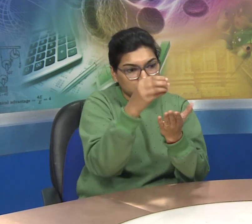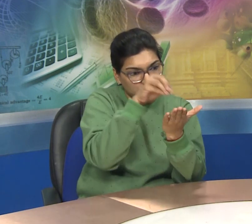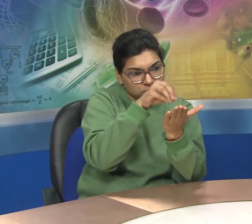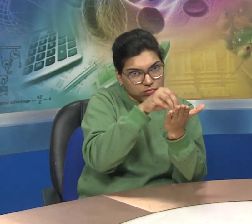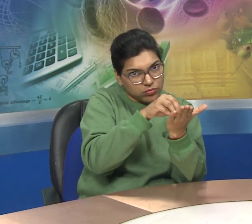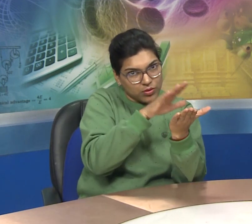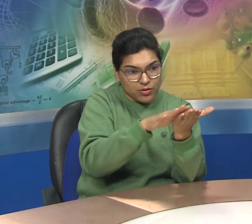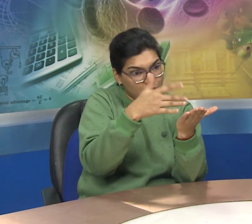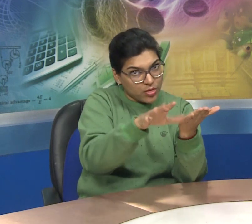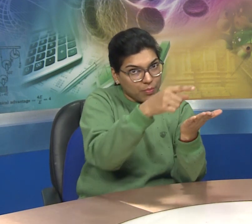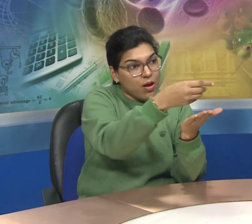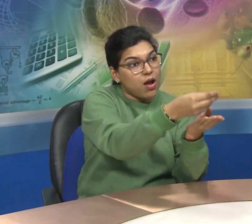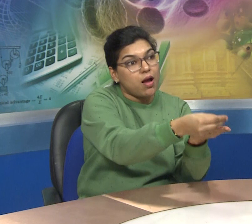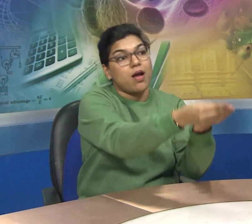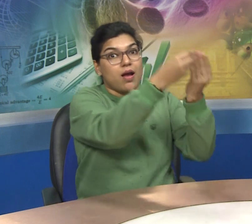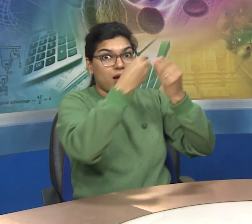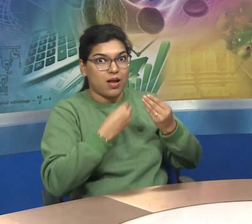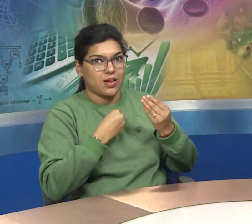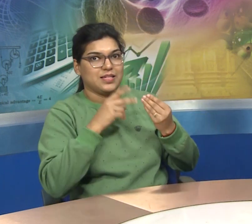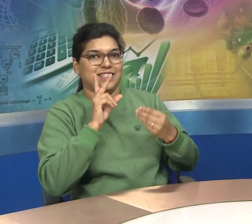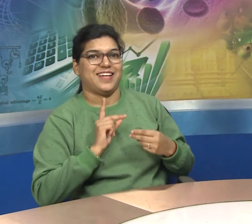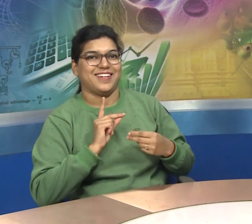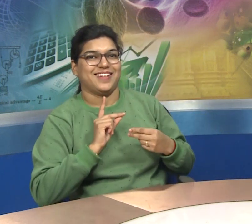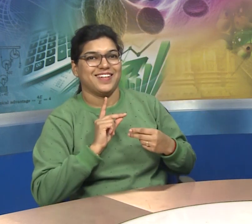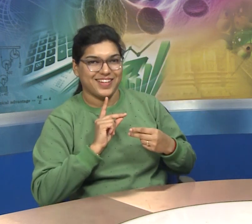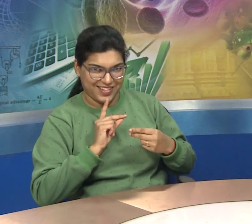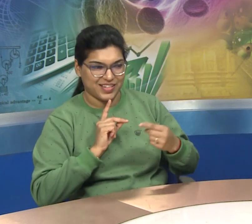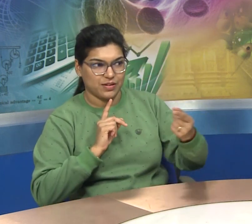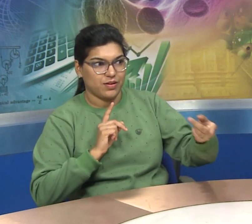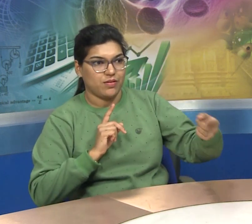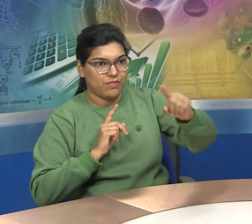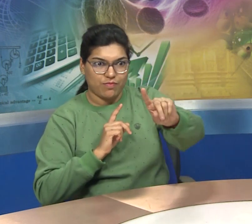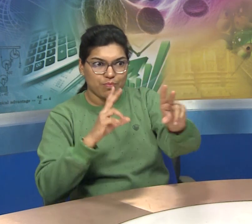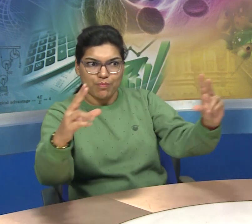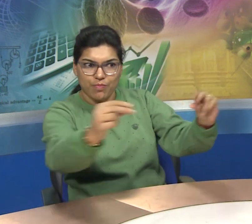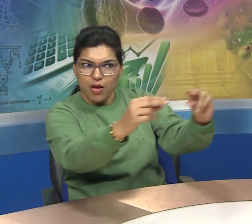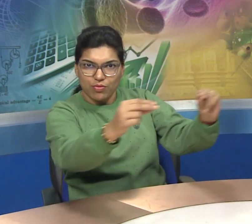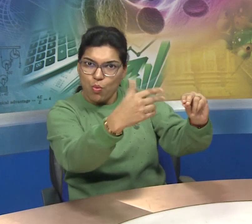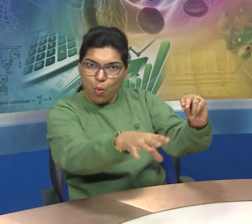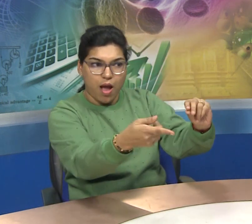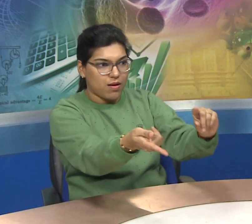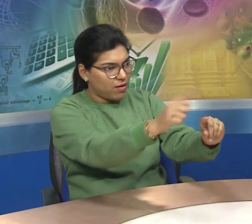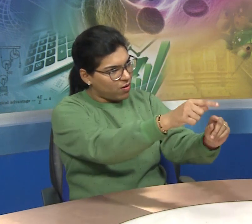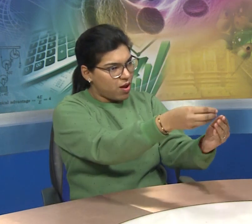Secondary sources are just next level, comes after primary